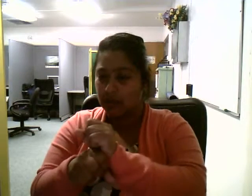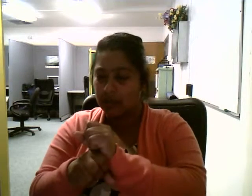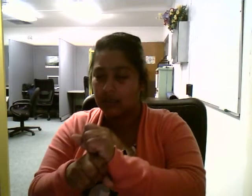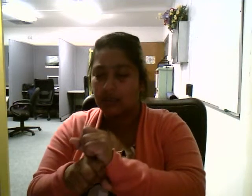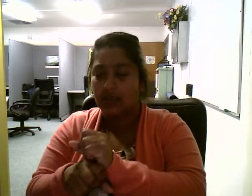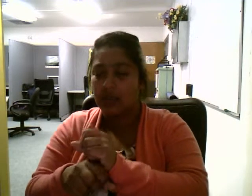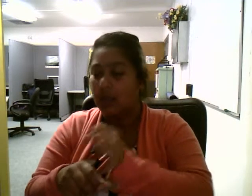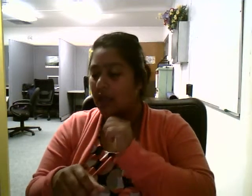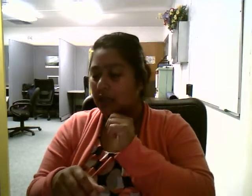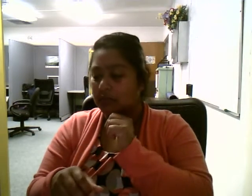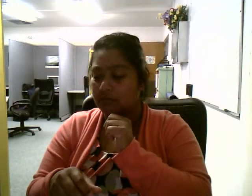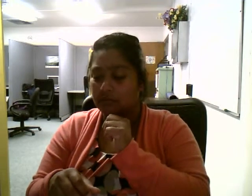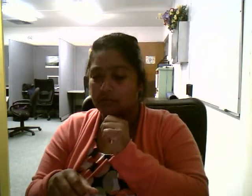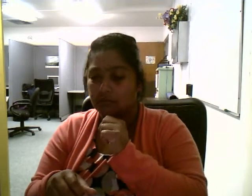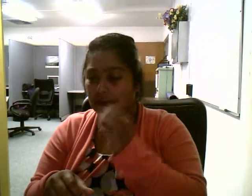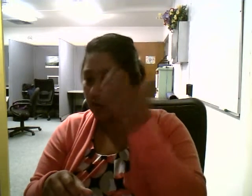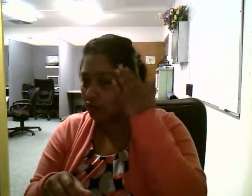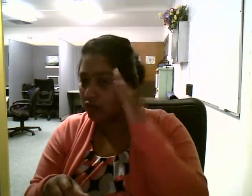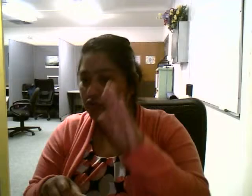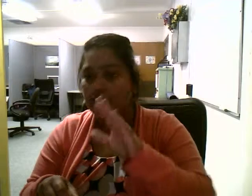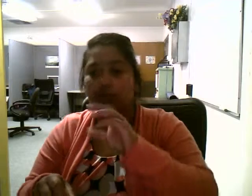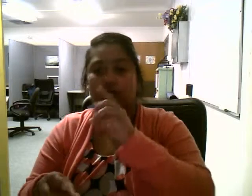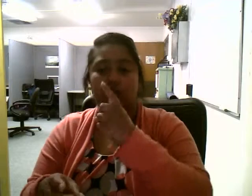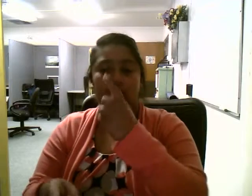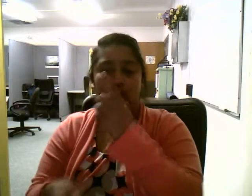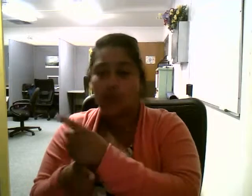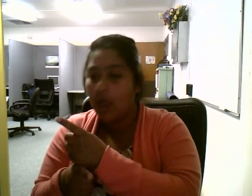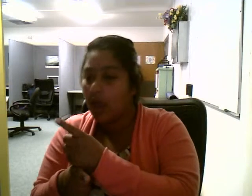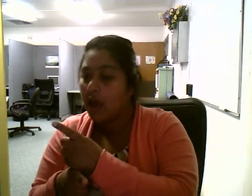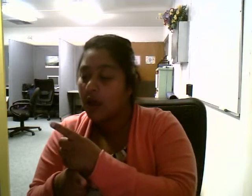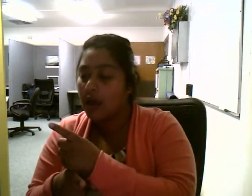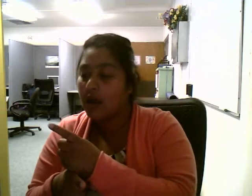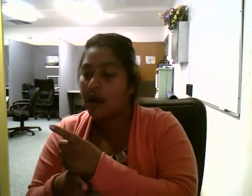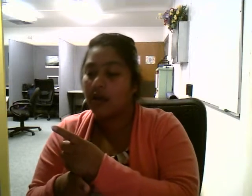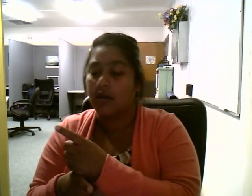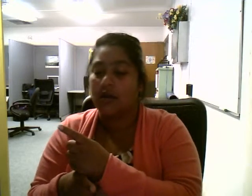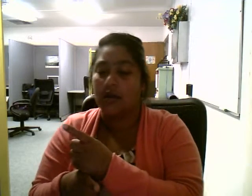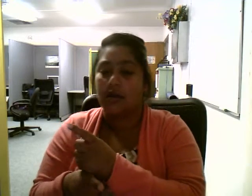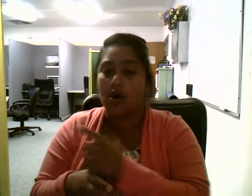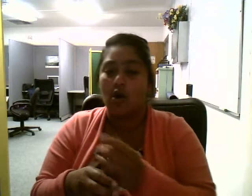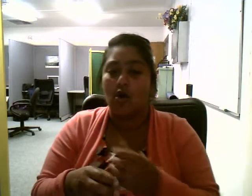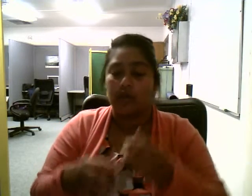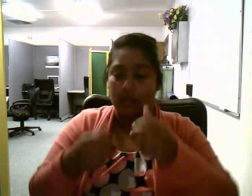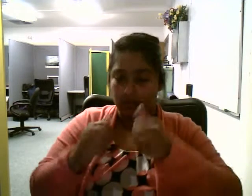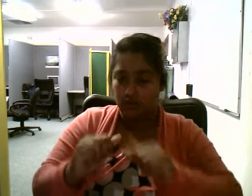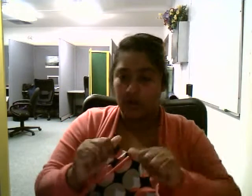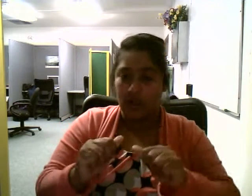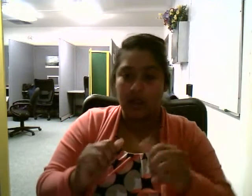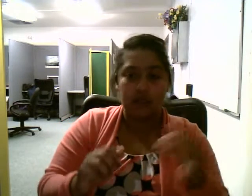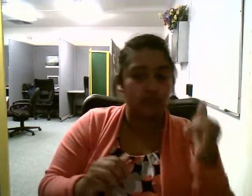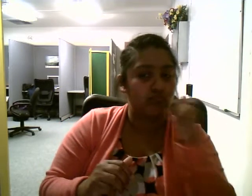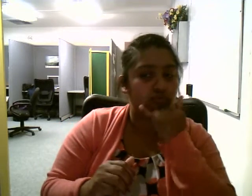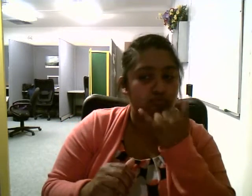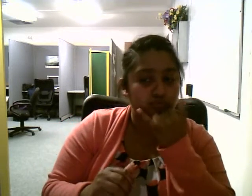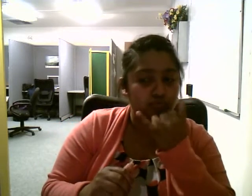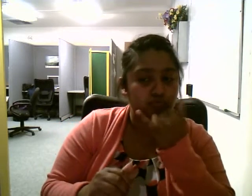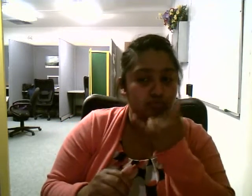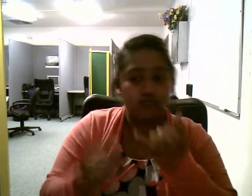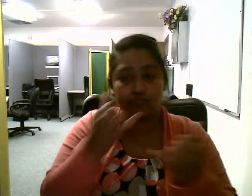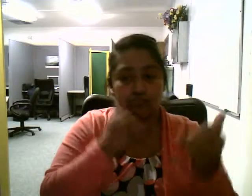they don't know that they've got right, or they've tried and they've done it wrong. And if they've done it wrong and they did it